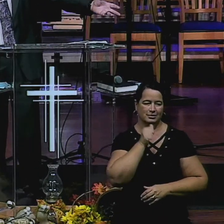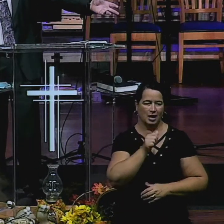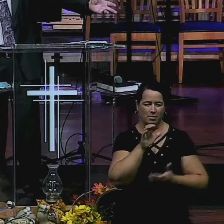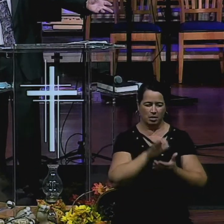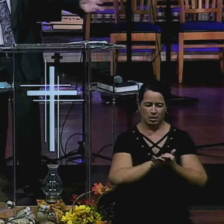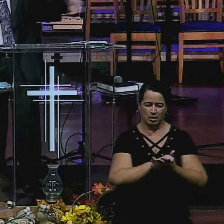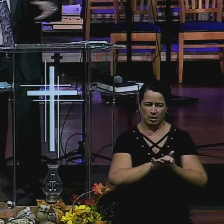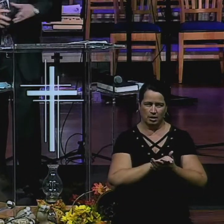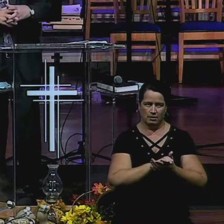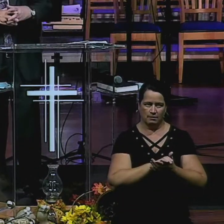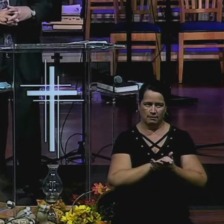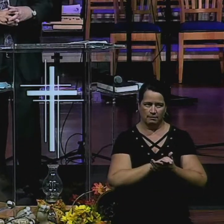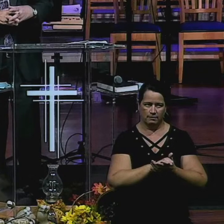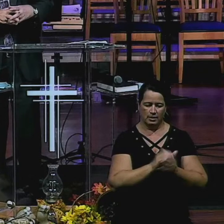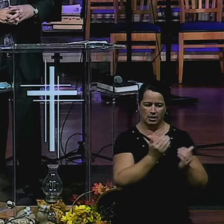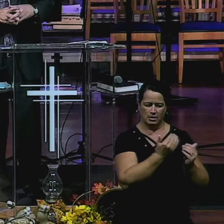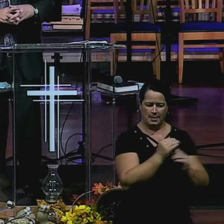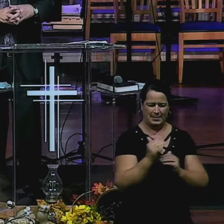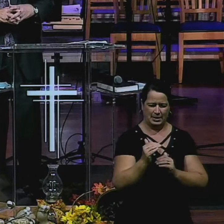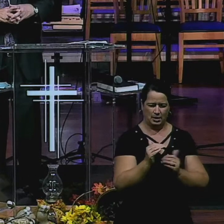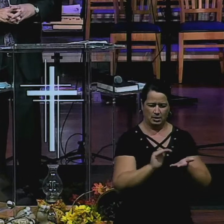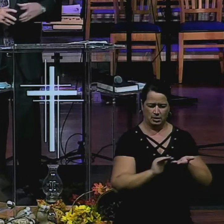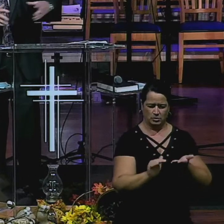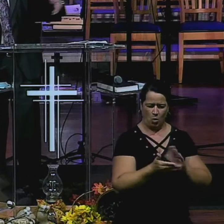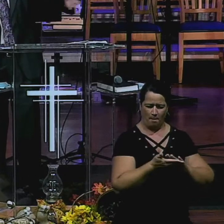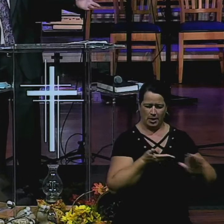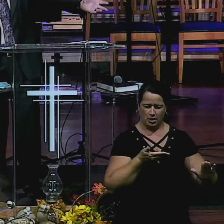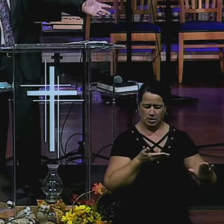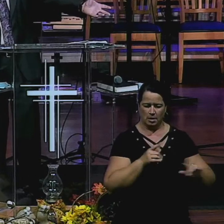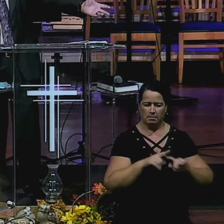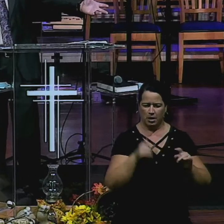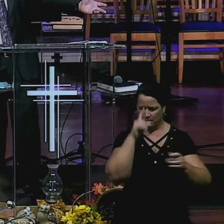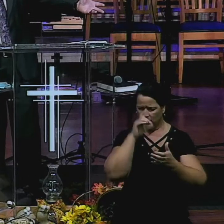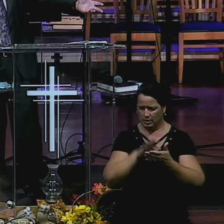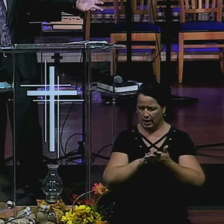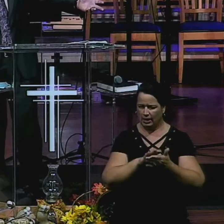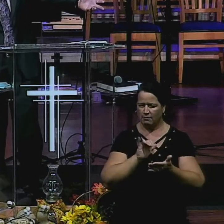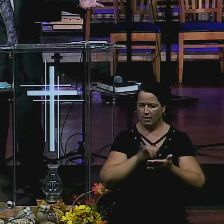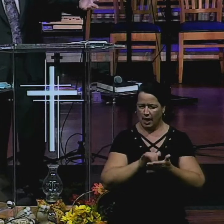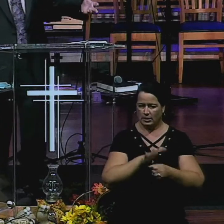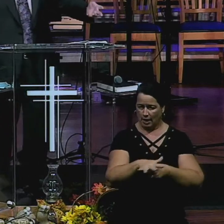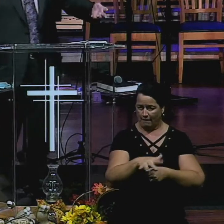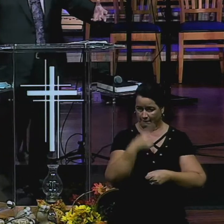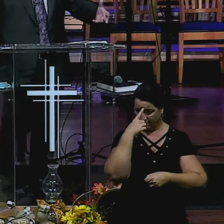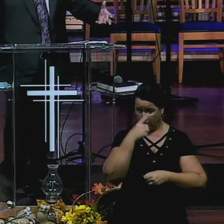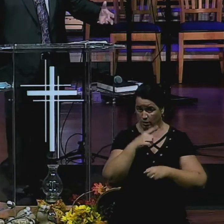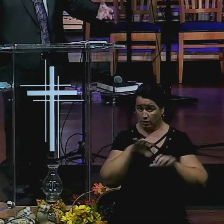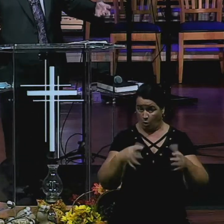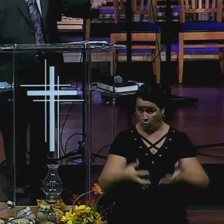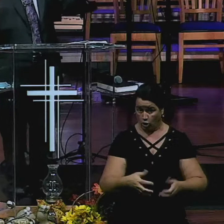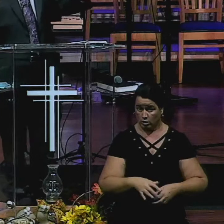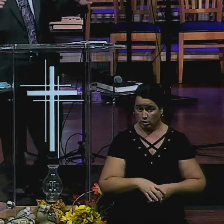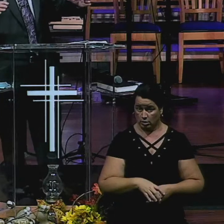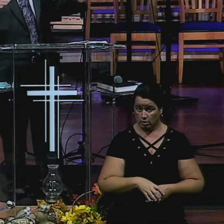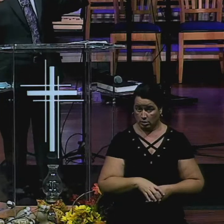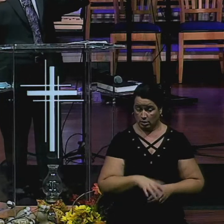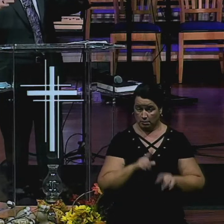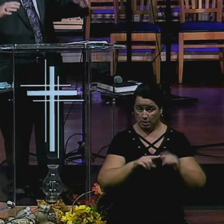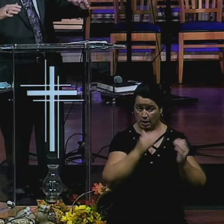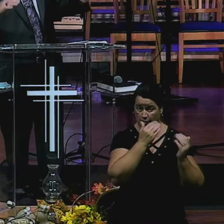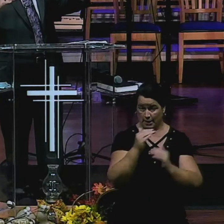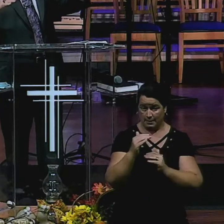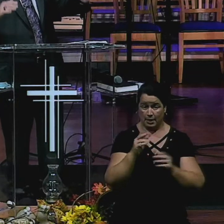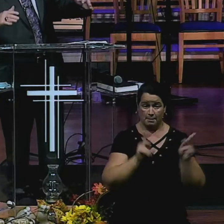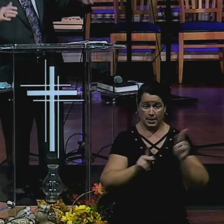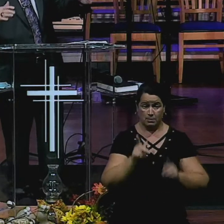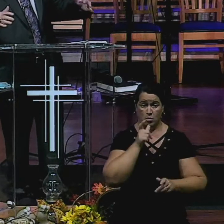believe the shed blood of Christ is sufficient for the sins of the whole world. But I do believe that he himself limited it. Only those who